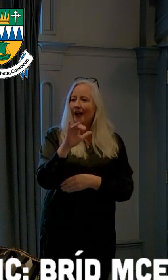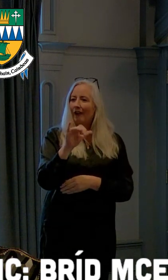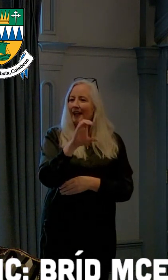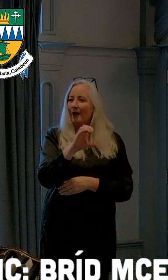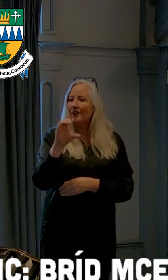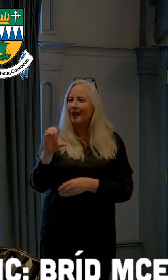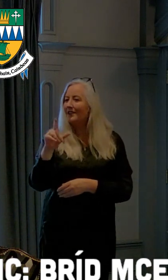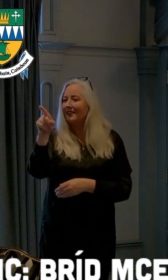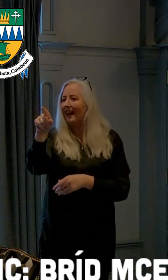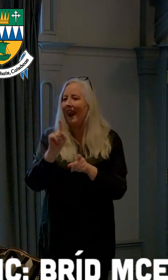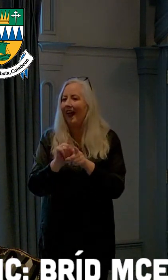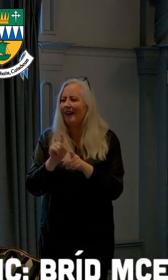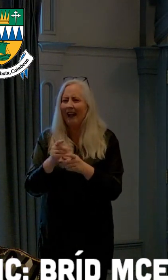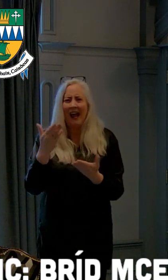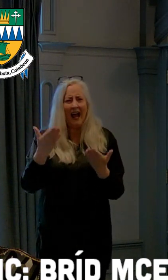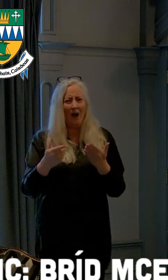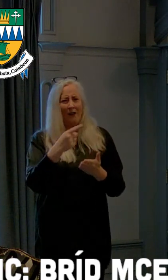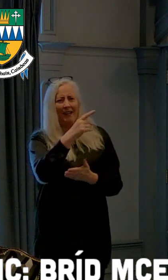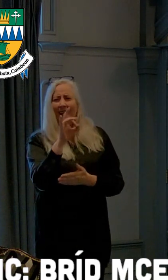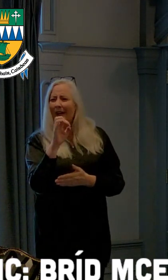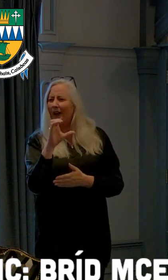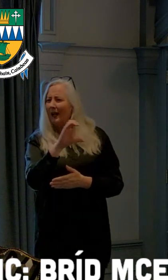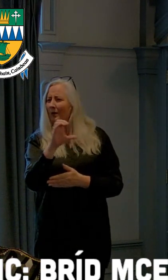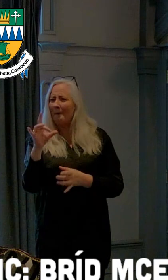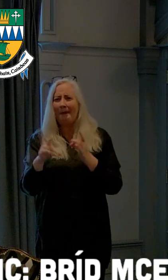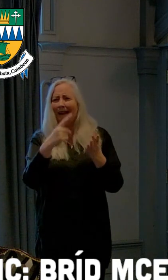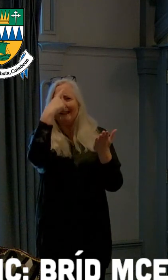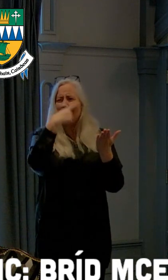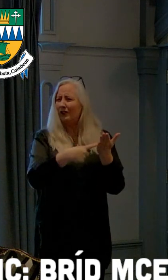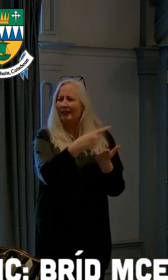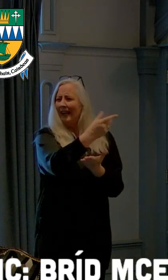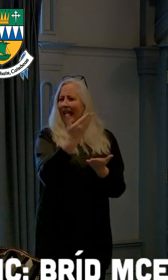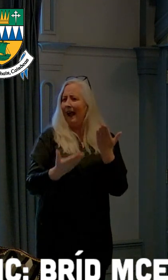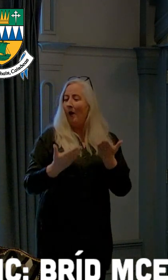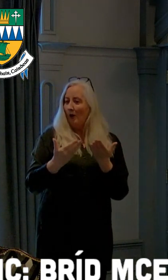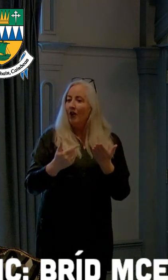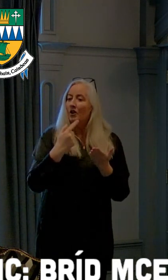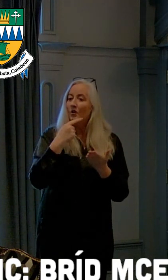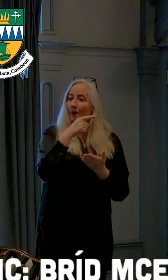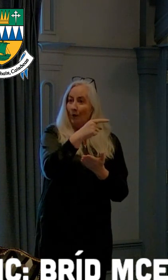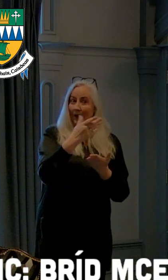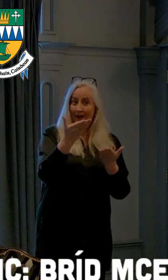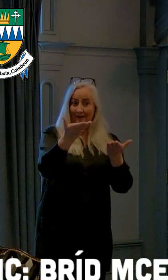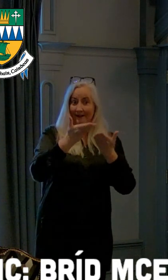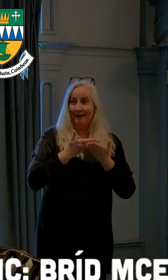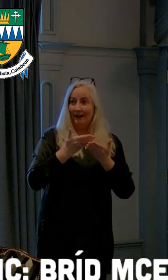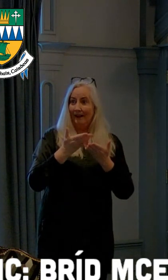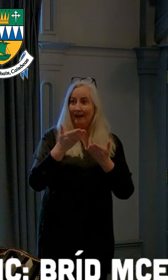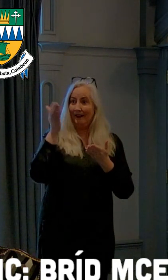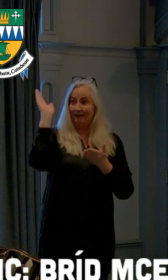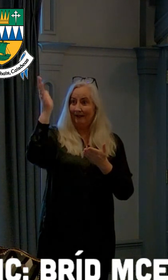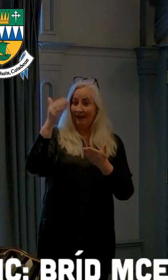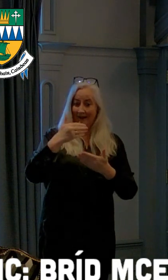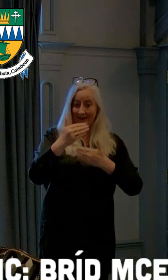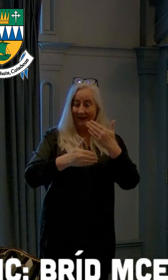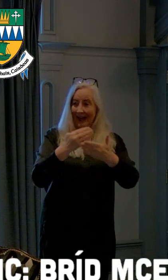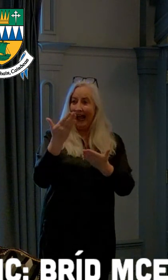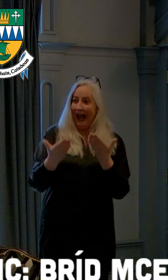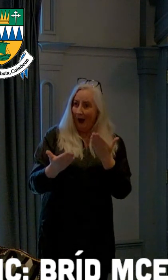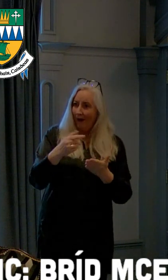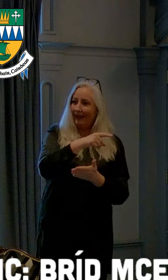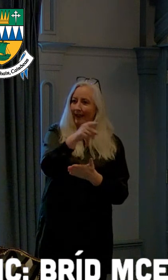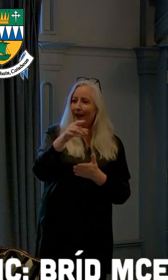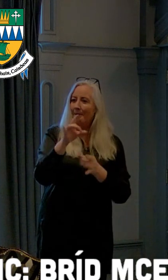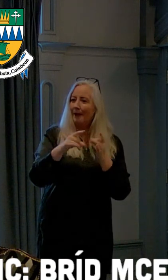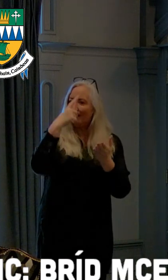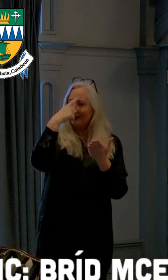hear, well, how was that decision come to? So understanding how different decisions and so on have been made. Talking as well about